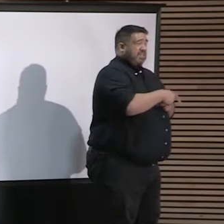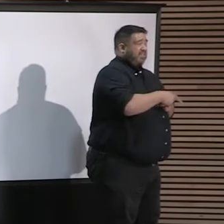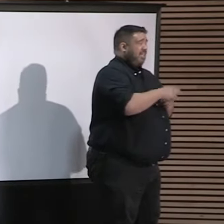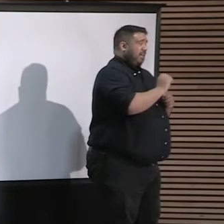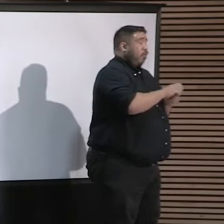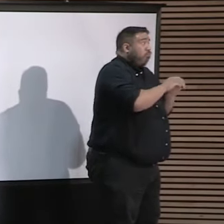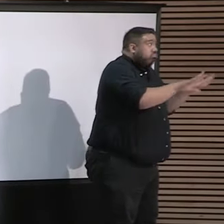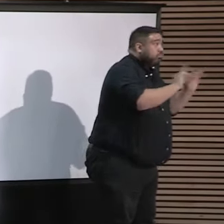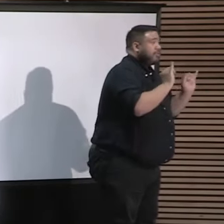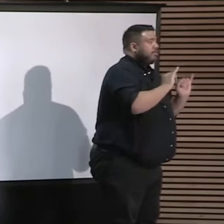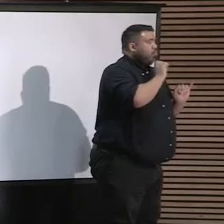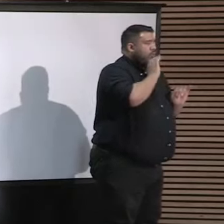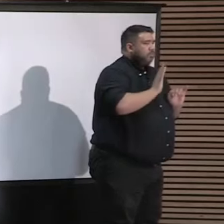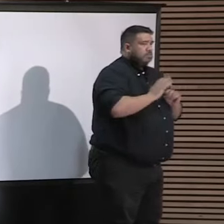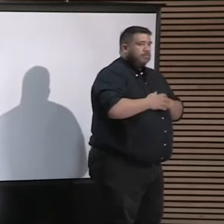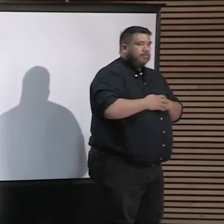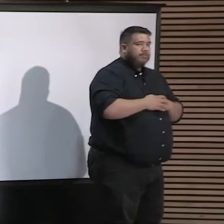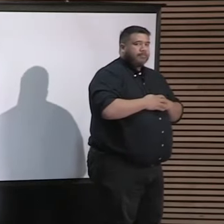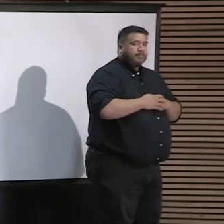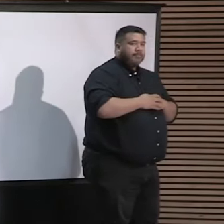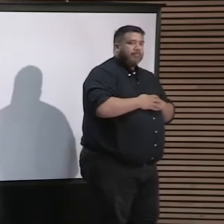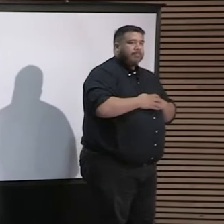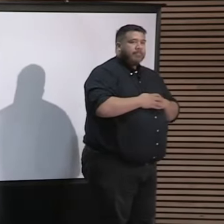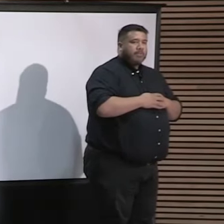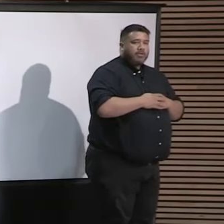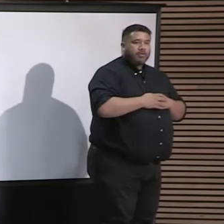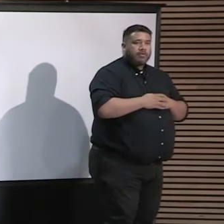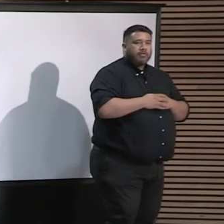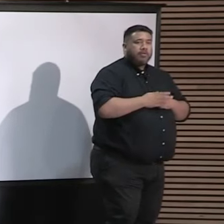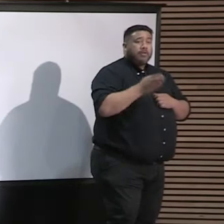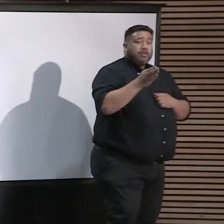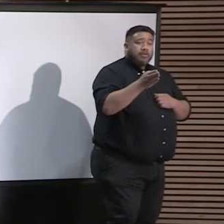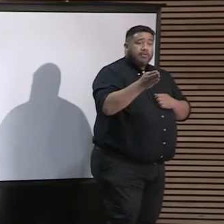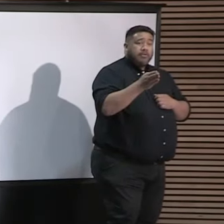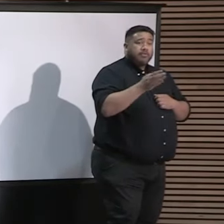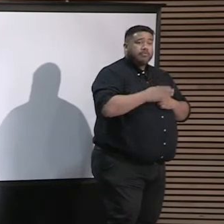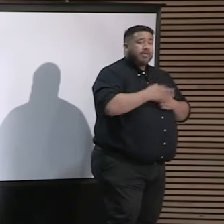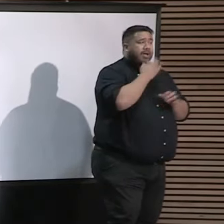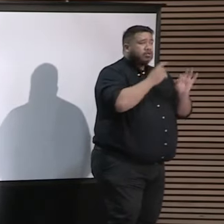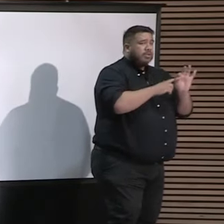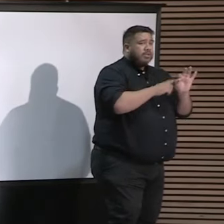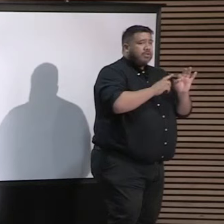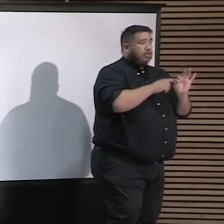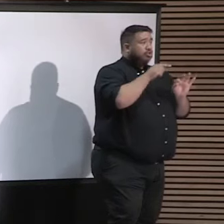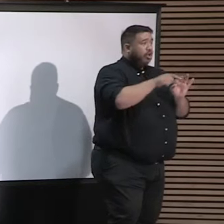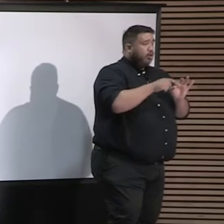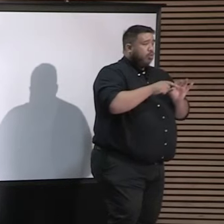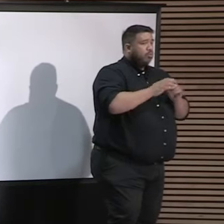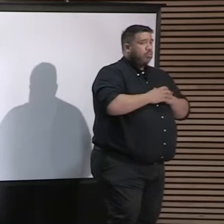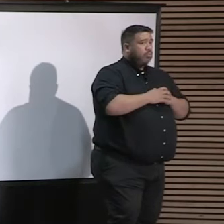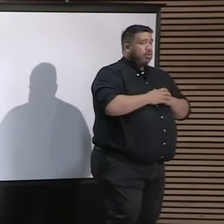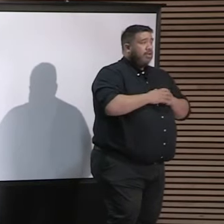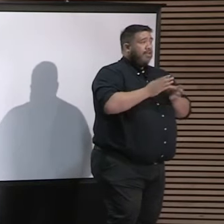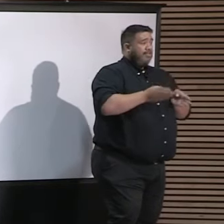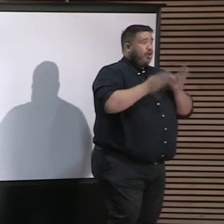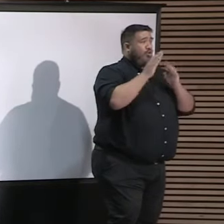and that's we'll keep you updated on that. We'll let Toba finish, and then we'll come to Jess. Sorry, are you sure that all of the staff at those managed self-isolation